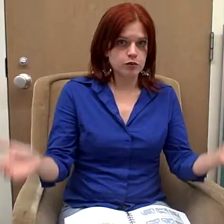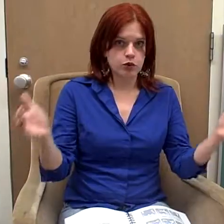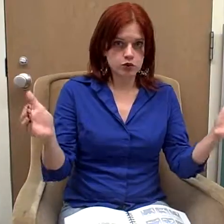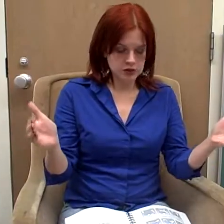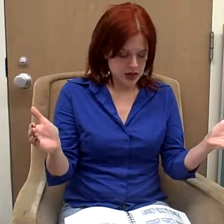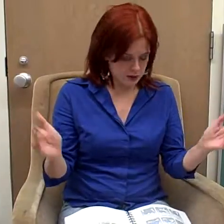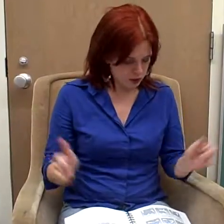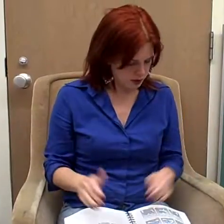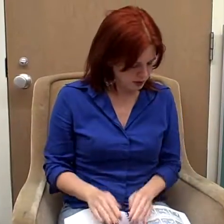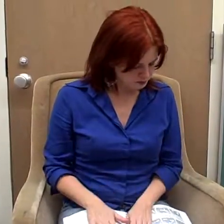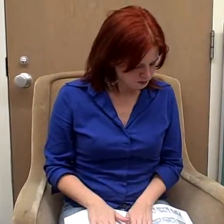bowl, salad bowl maybe.